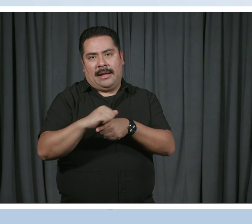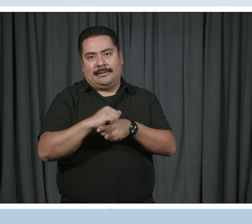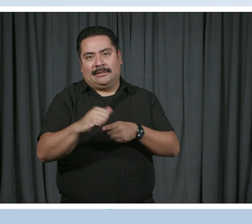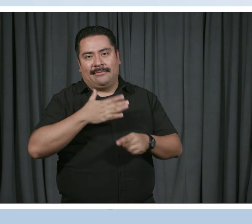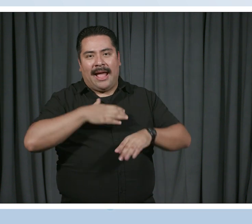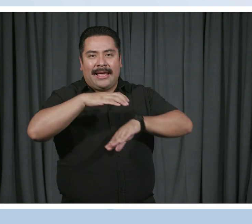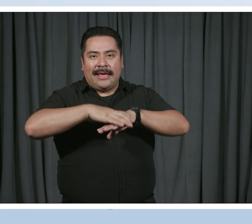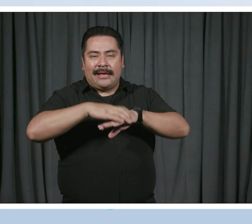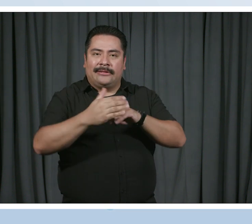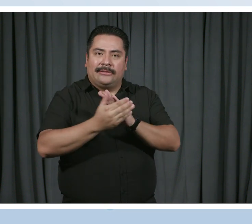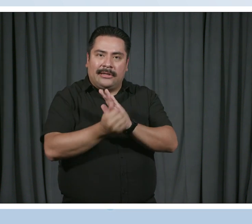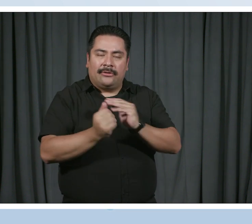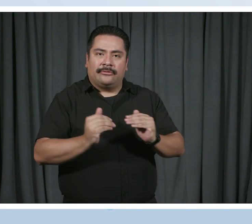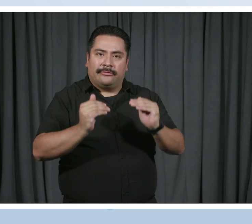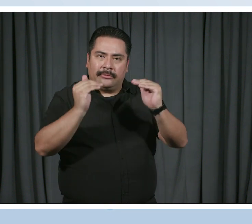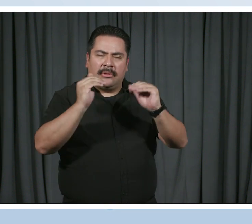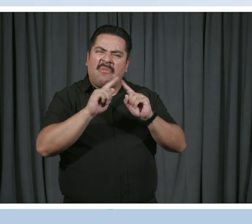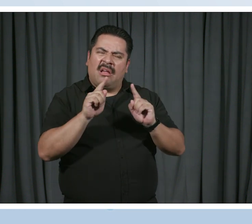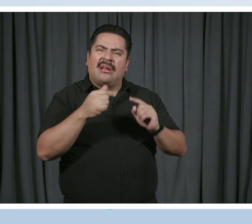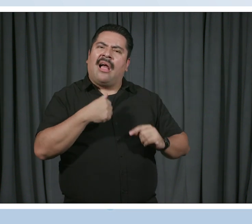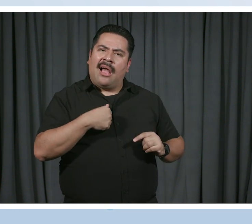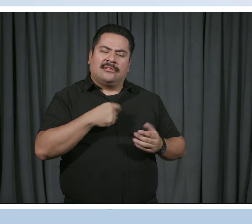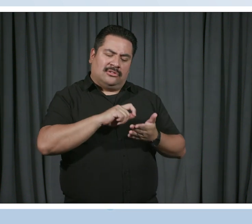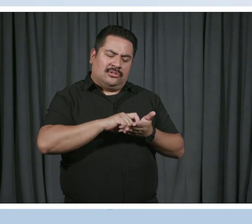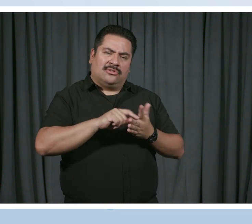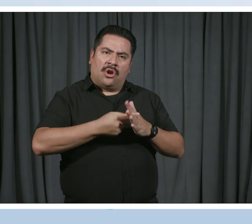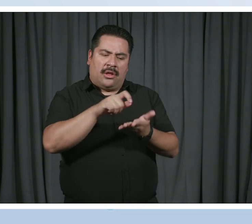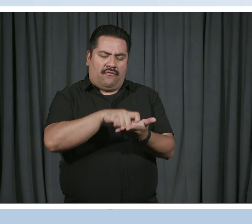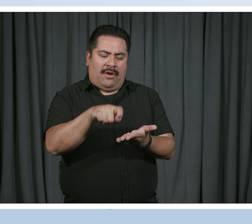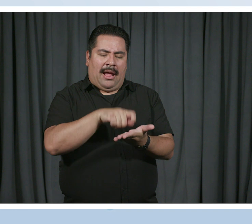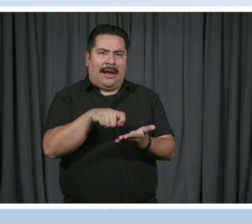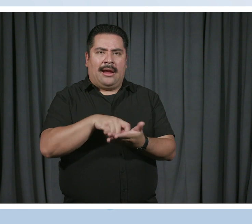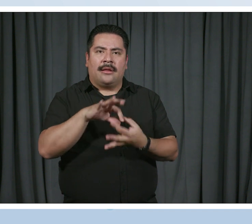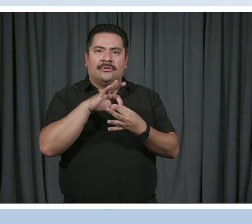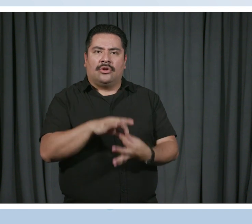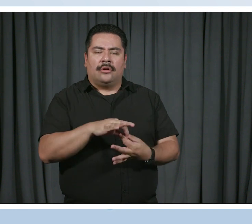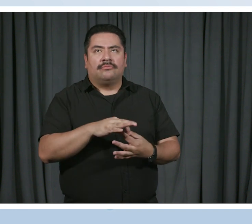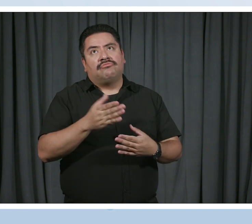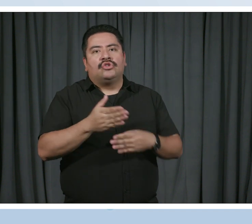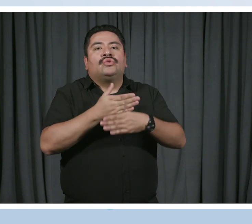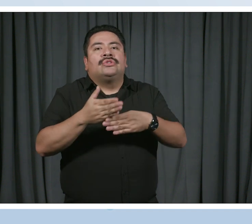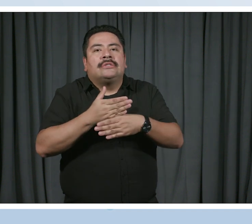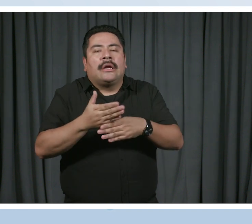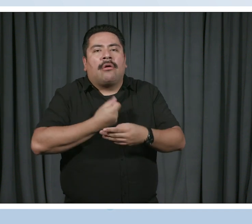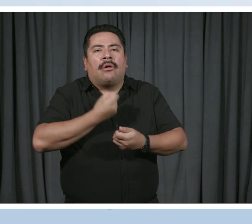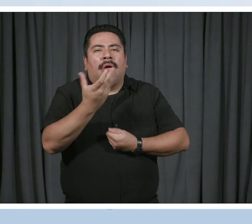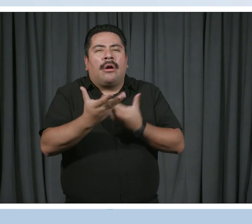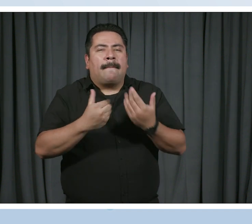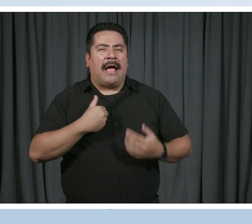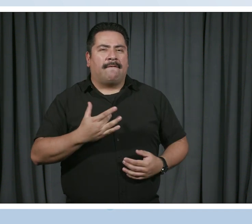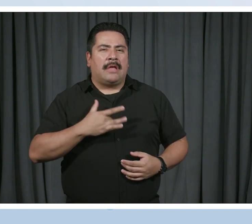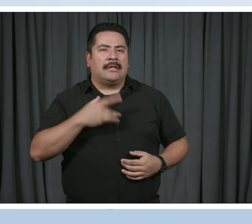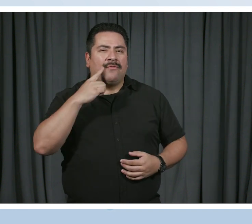English skills. But then I started writing in terms of to share what I was feeling